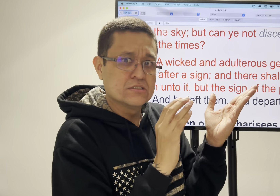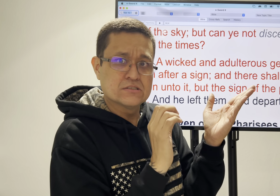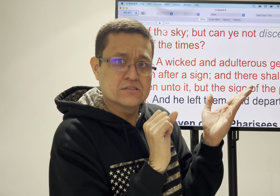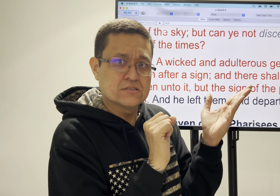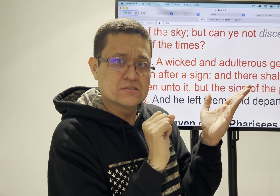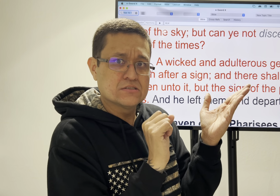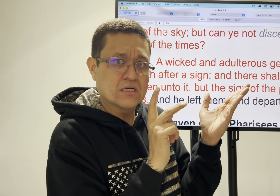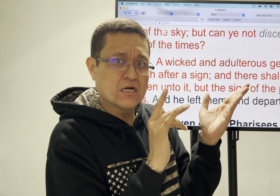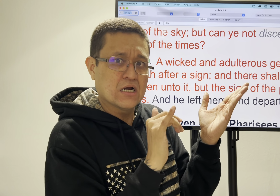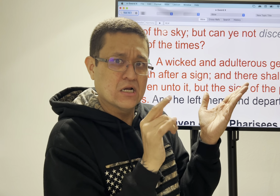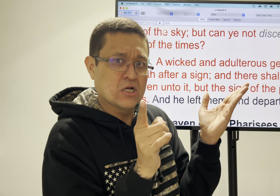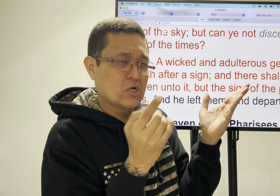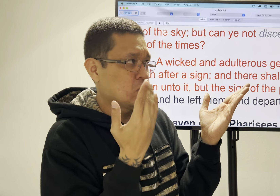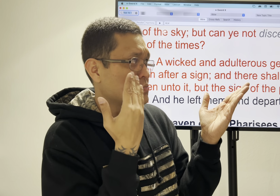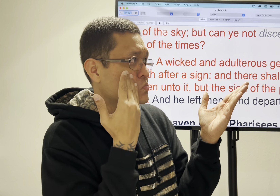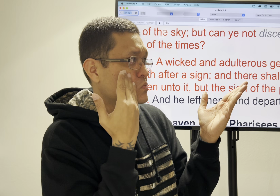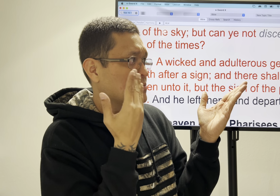Why do I have to show you no sign? You can see it clearly.